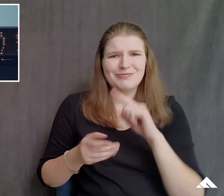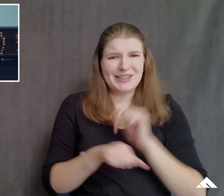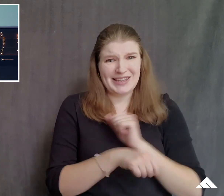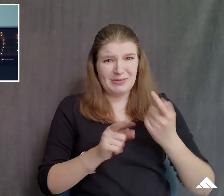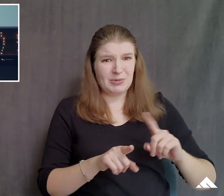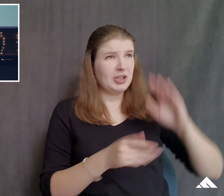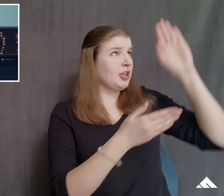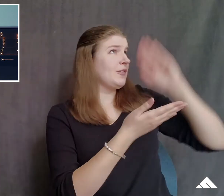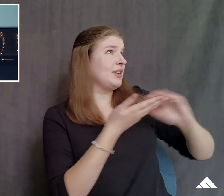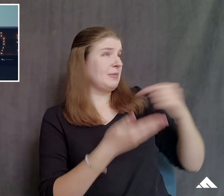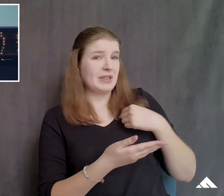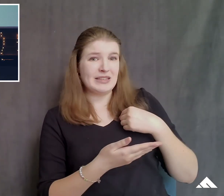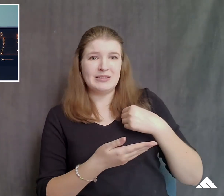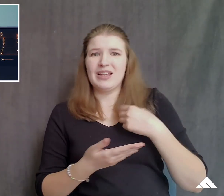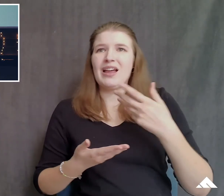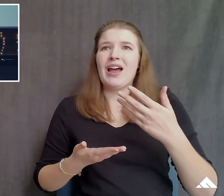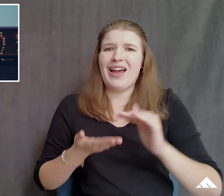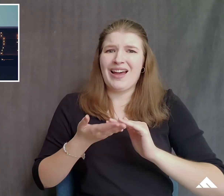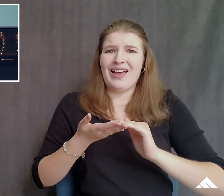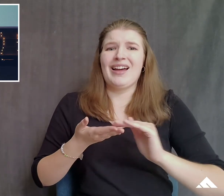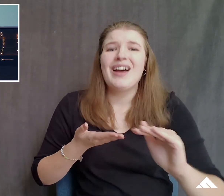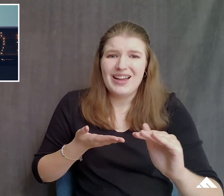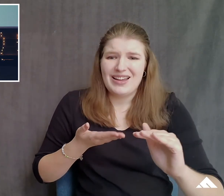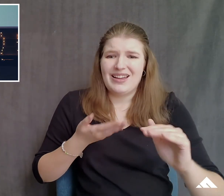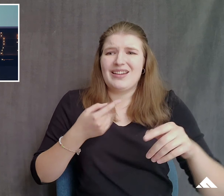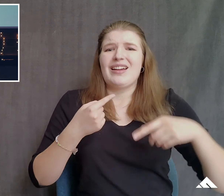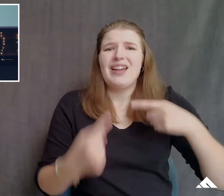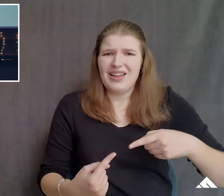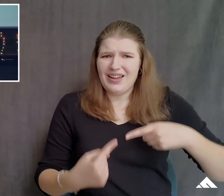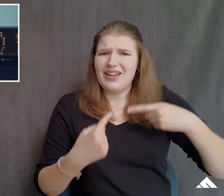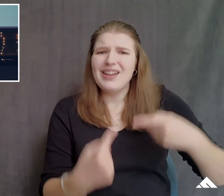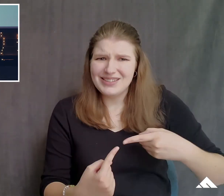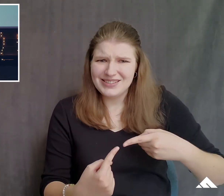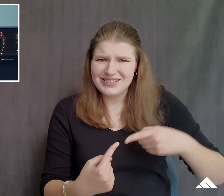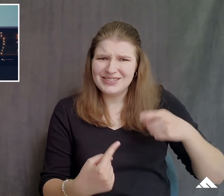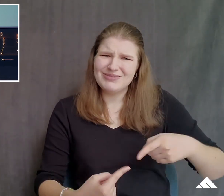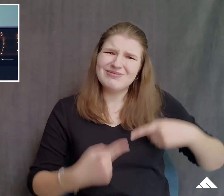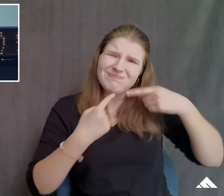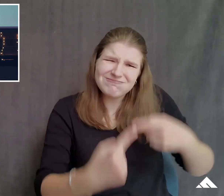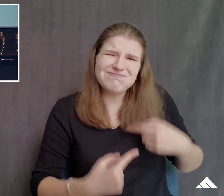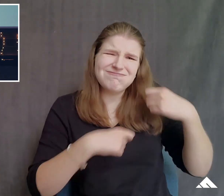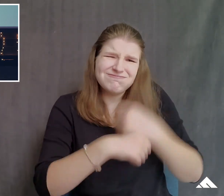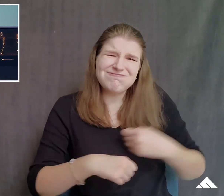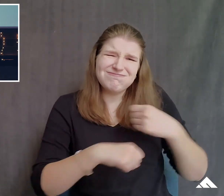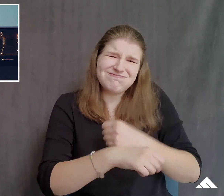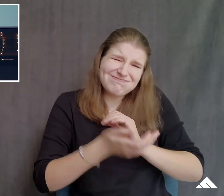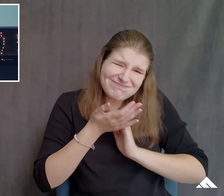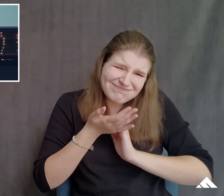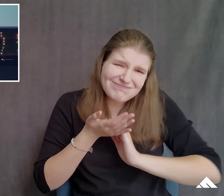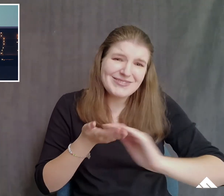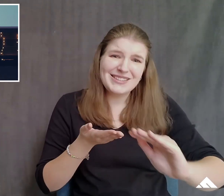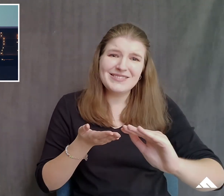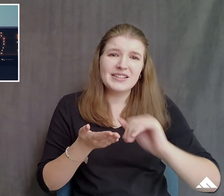and then I struggle to forgive you. I have to wrestle with it. Not